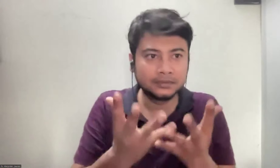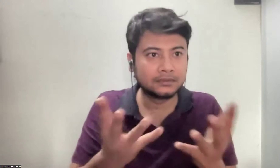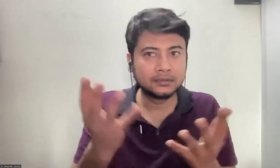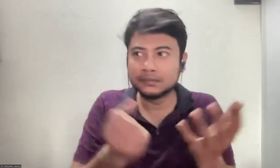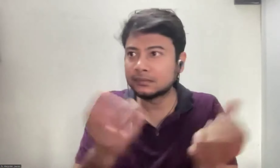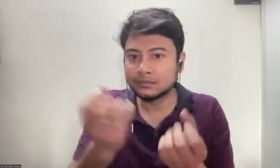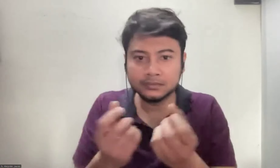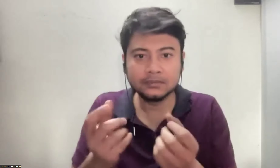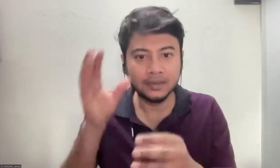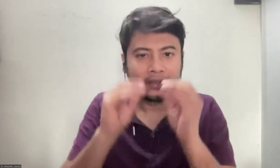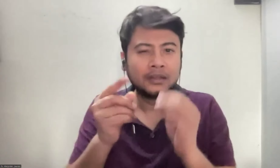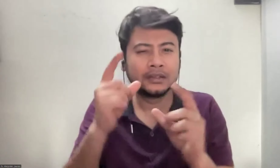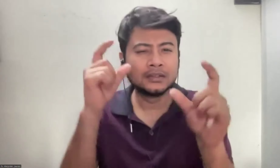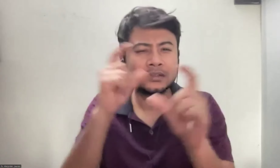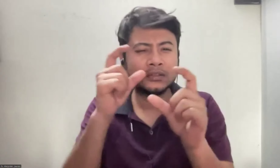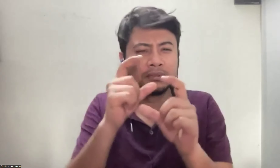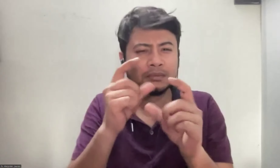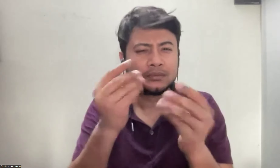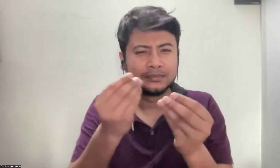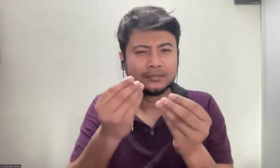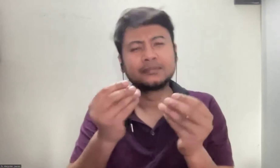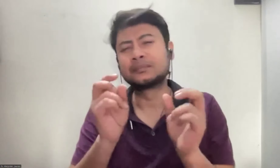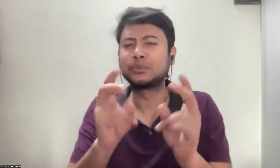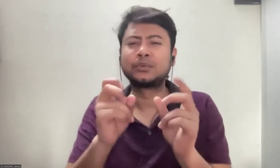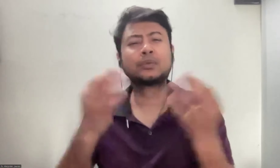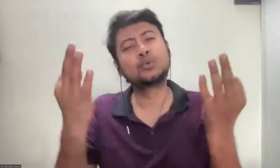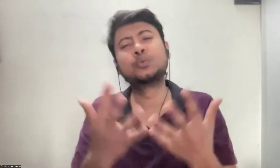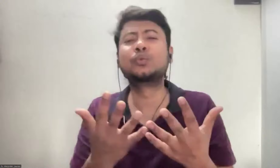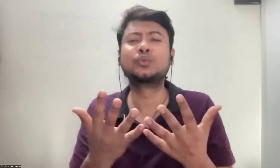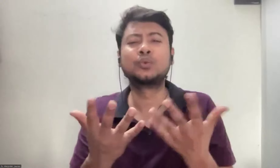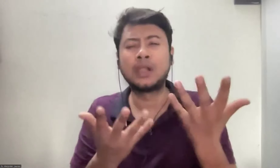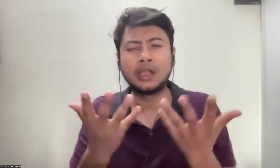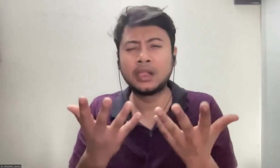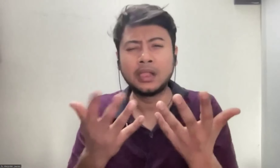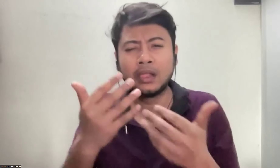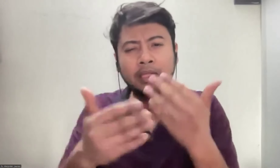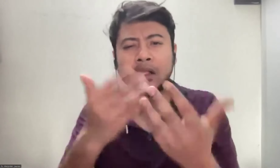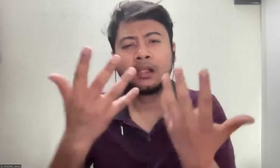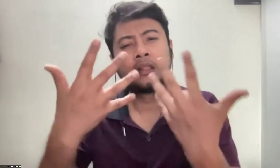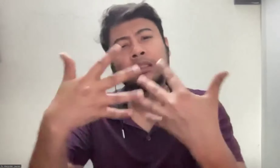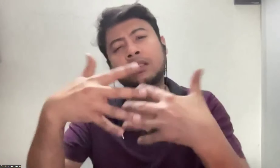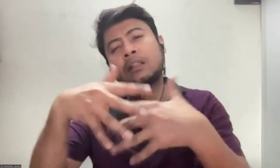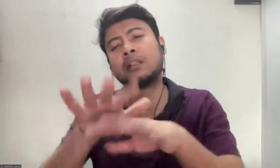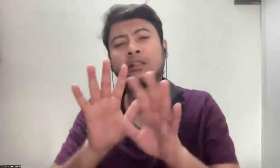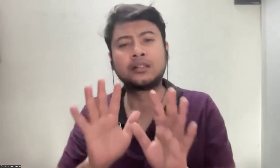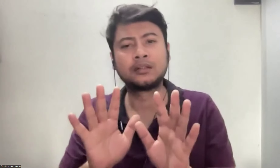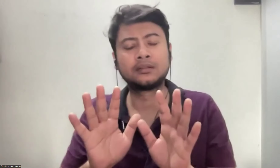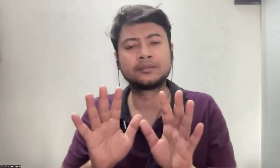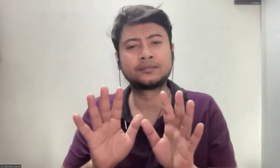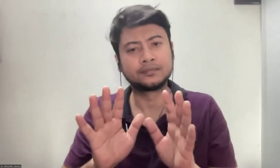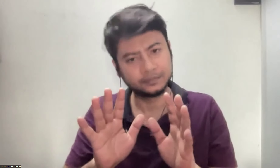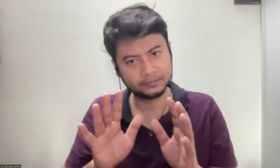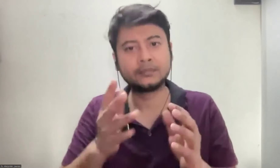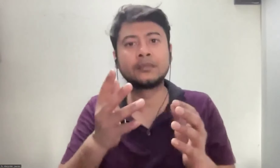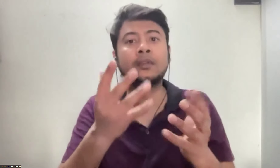buying things which are required for the puja, and you can pray to Krishna that may he gives you the strength